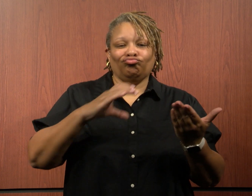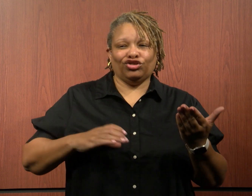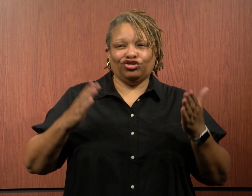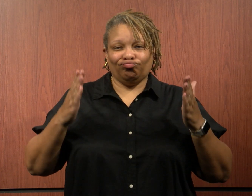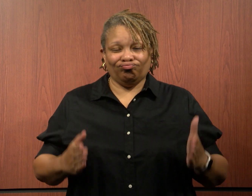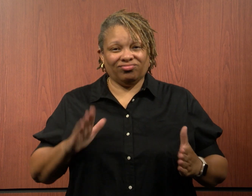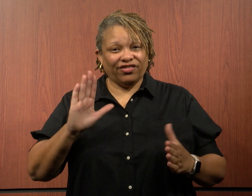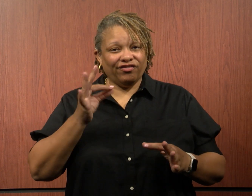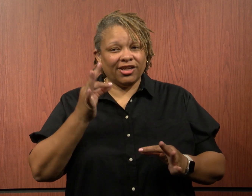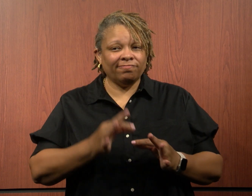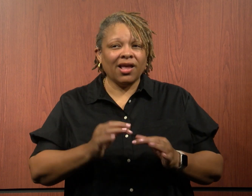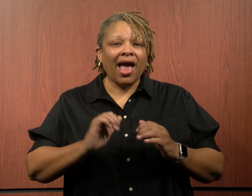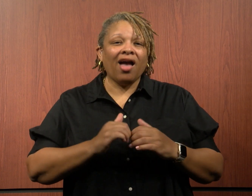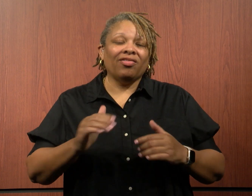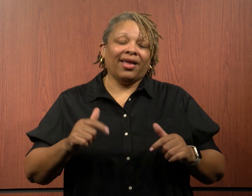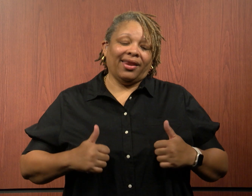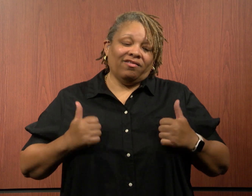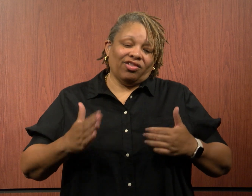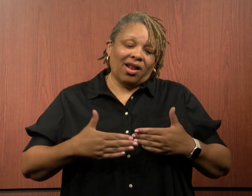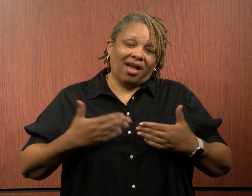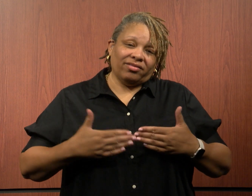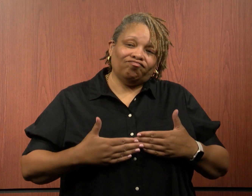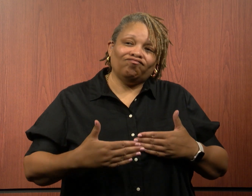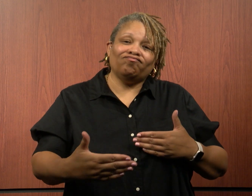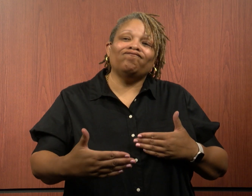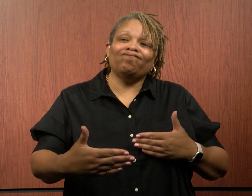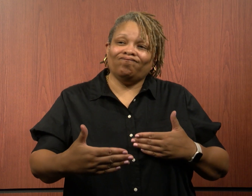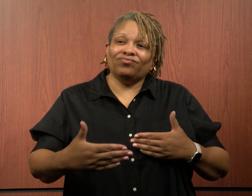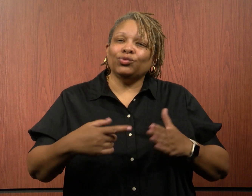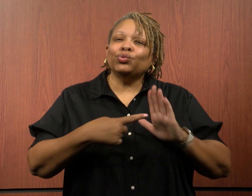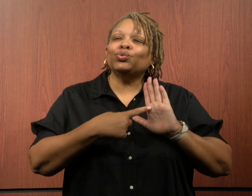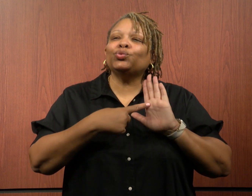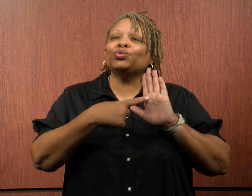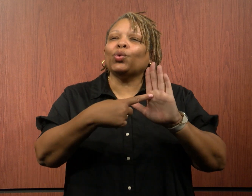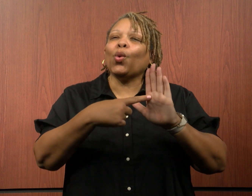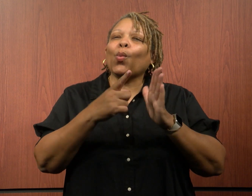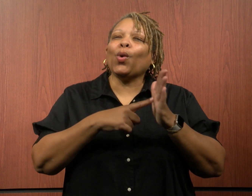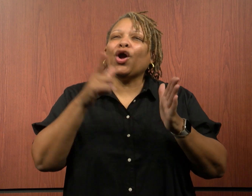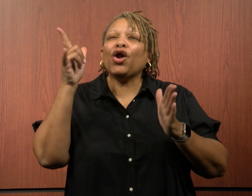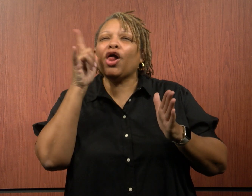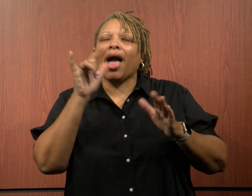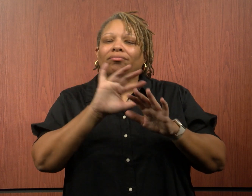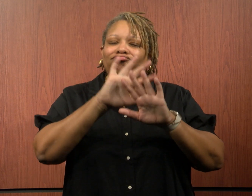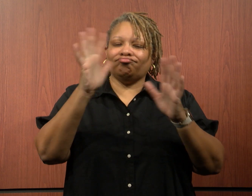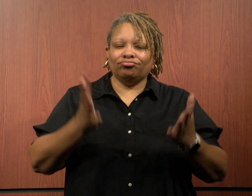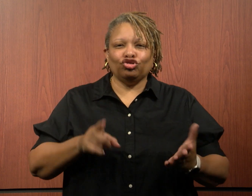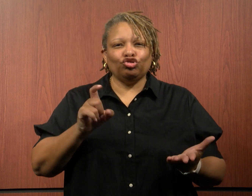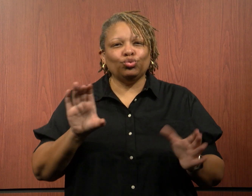to live a Christian life. The letters are written to show us what it looks like to live as a follower of Jesus